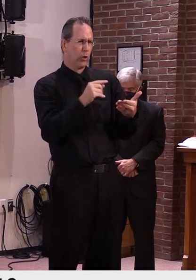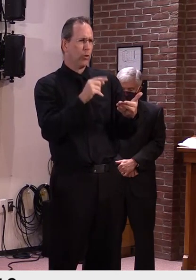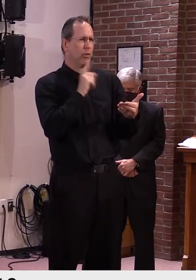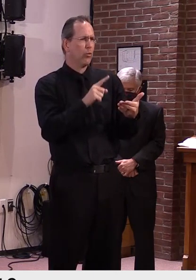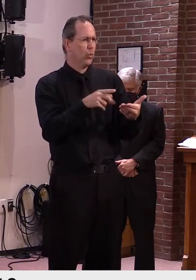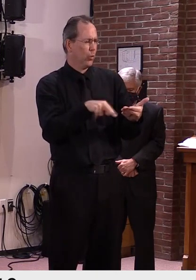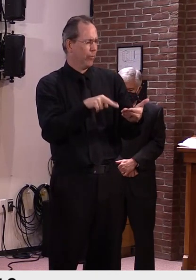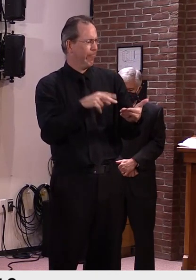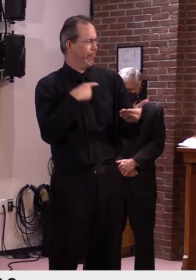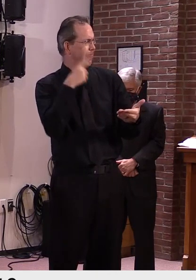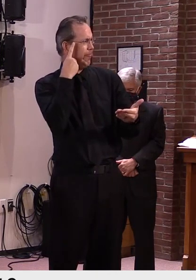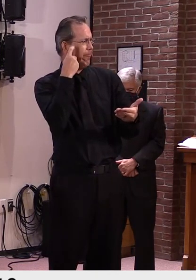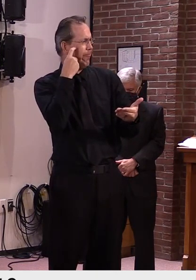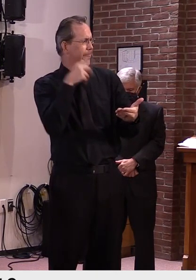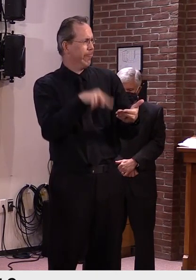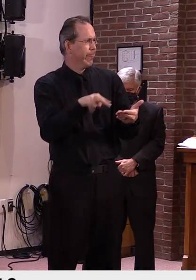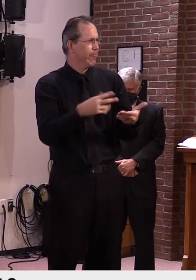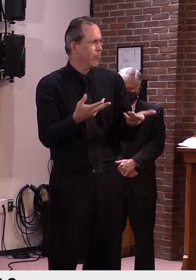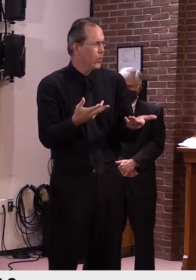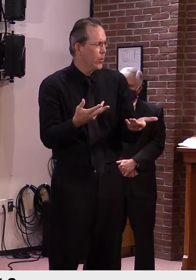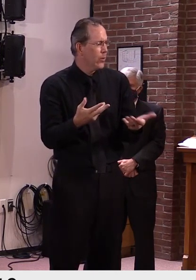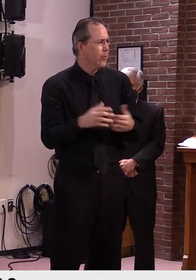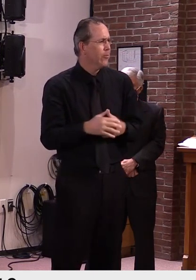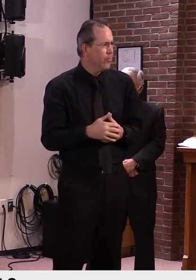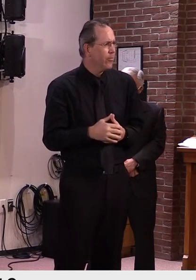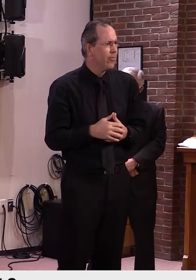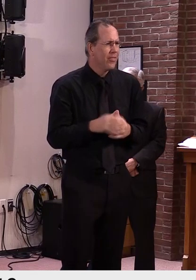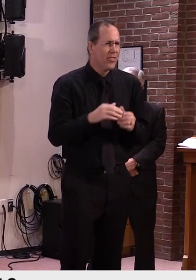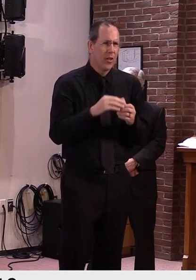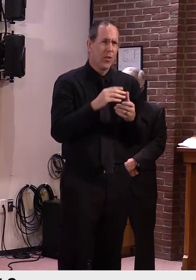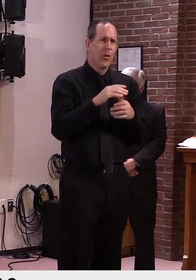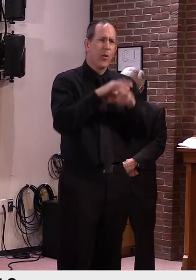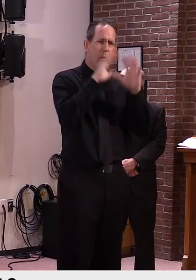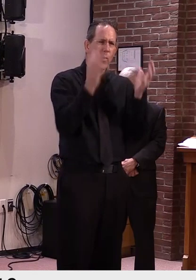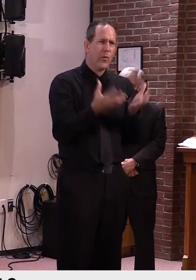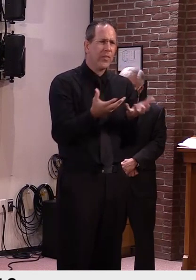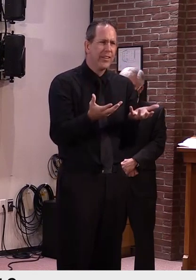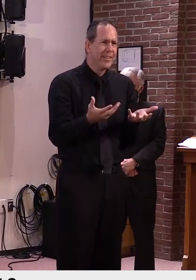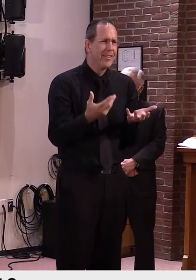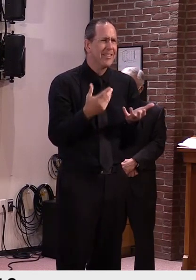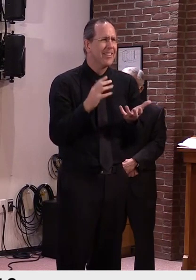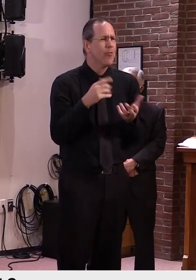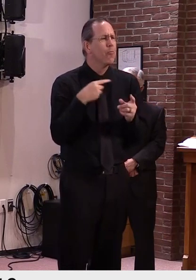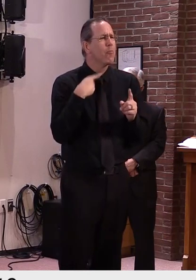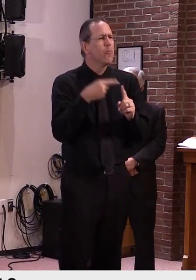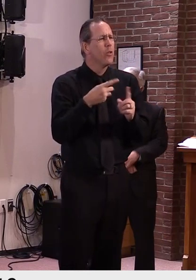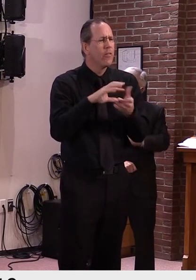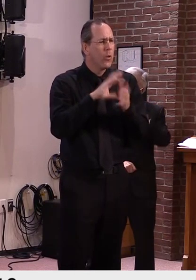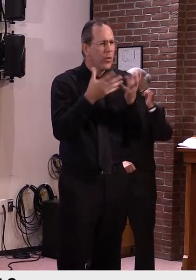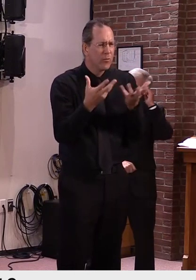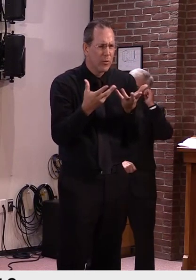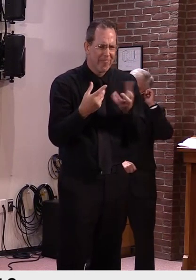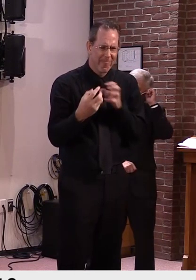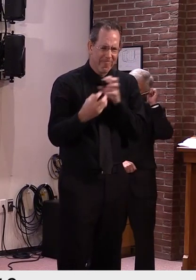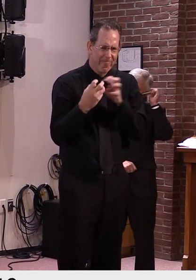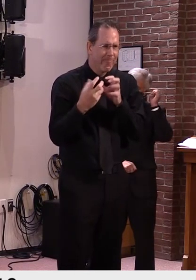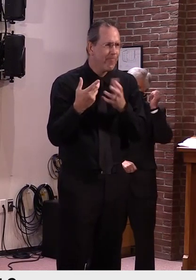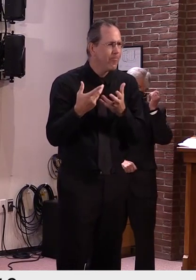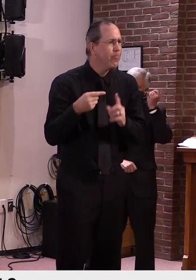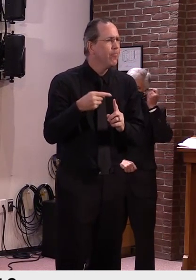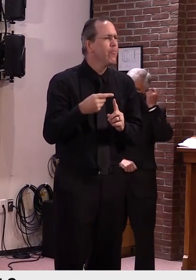the whole reform arena. Is really contentious. There's wild stuff flying around all the time, and it's